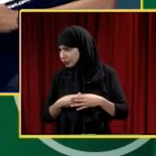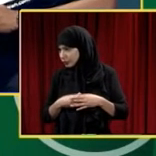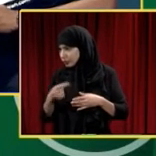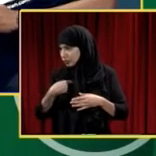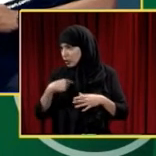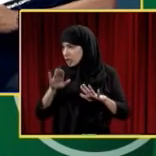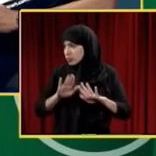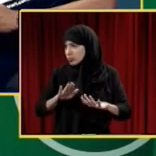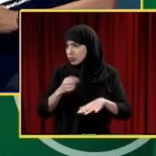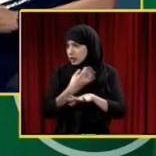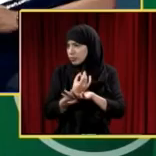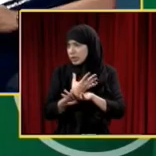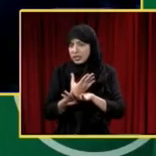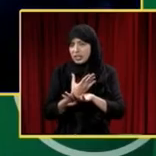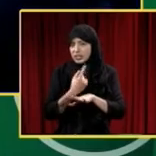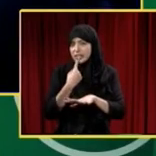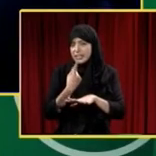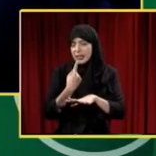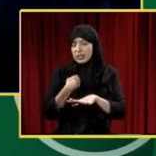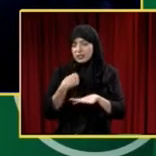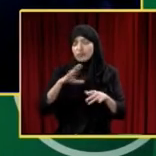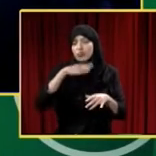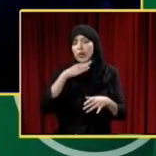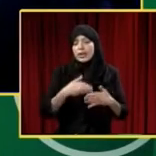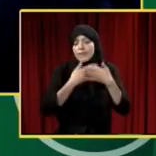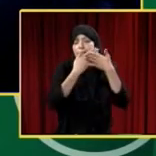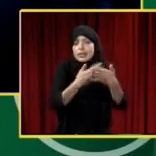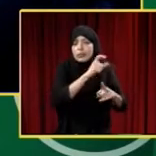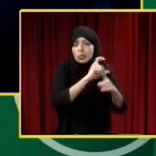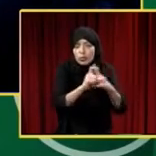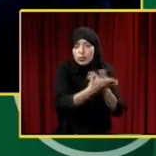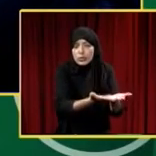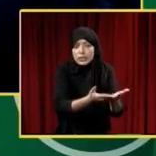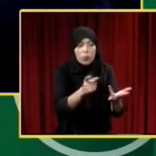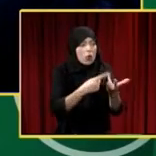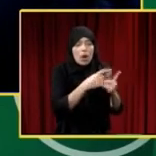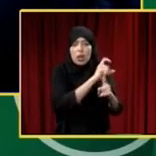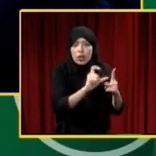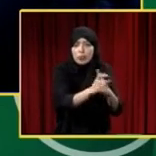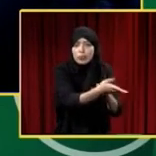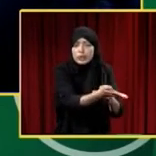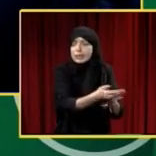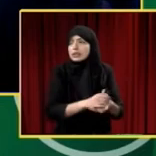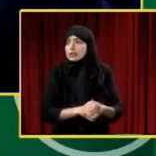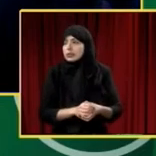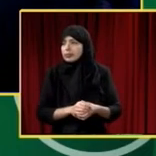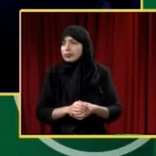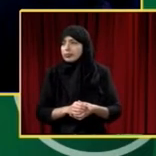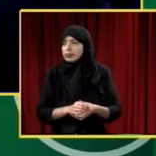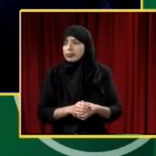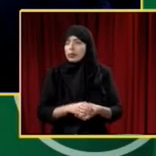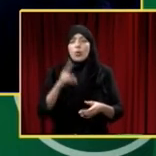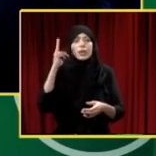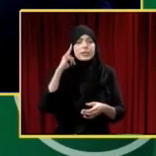we don't contribute enough. Okay, sometimes that is the argument that comes across. Okay, how do you think the Deaf Run